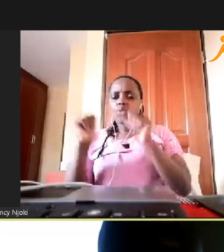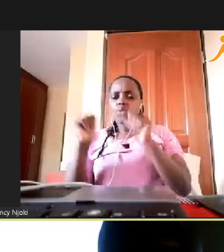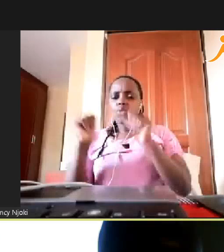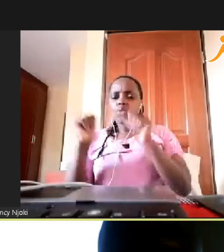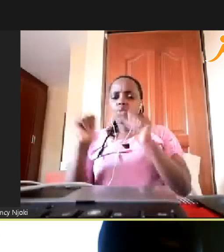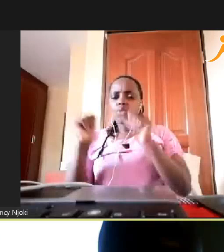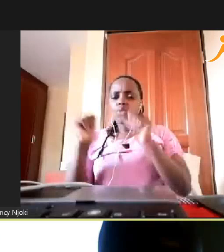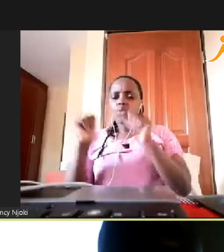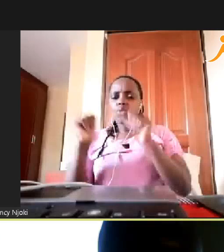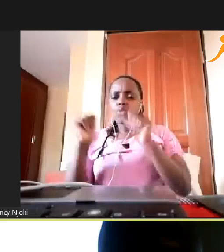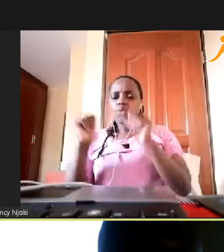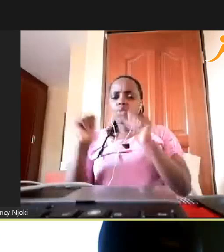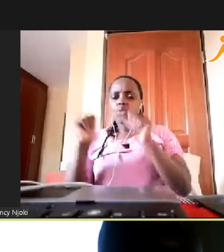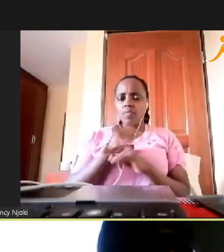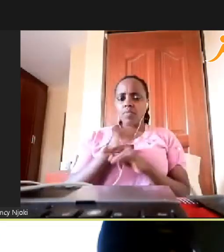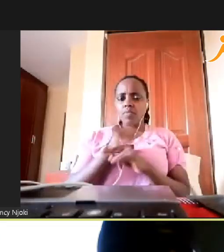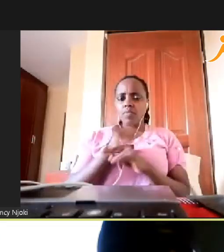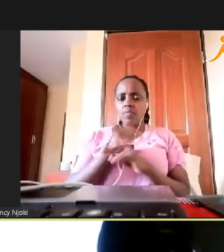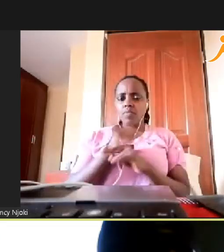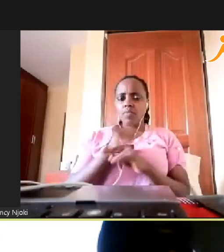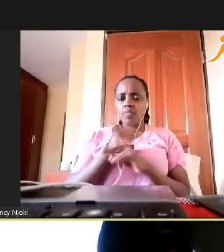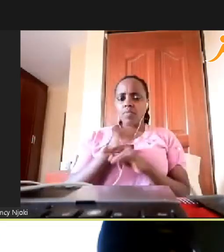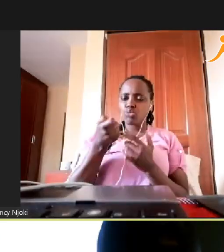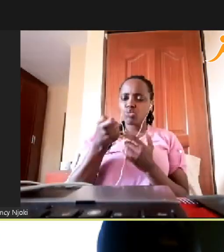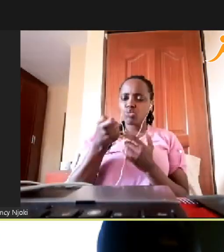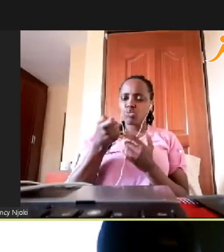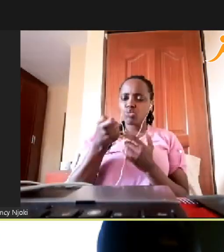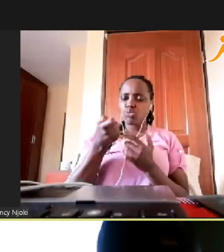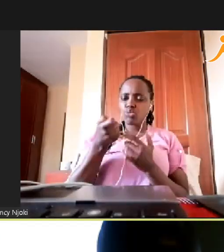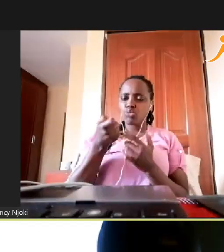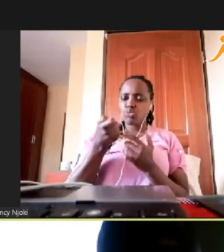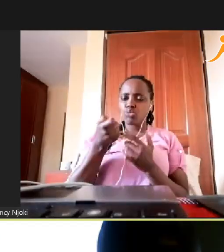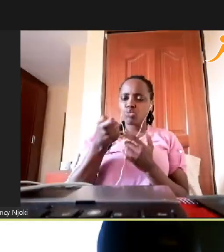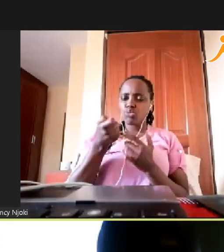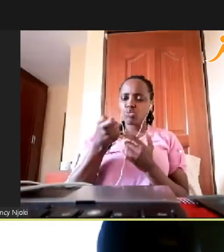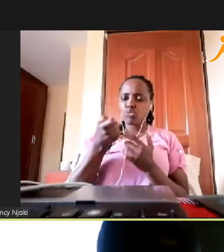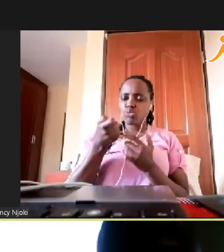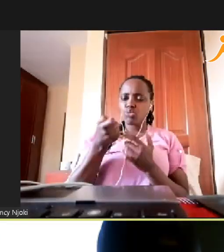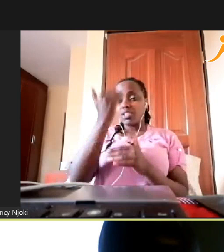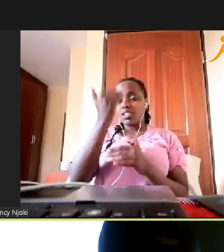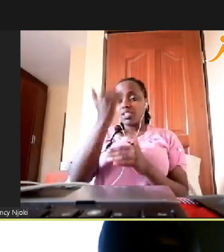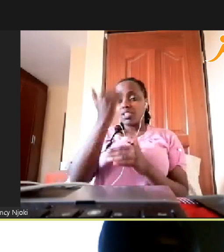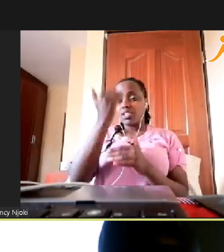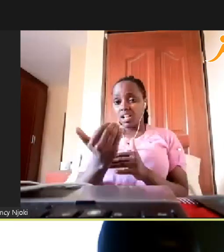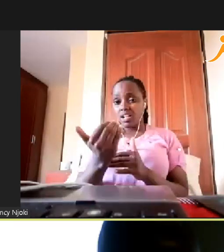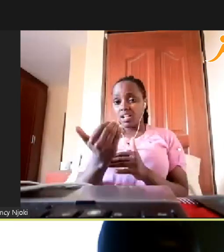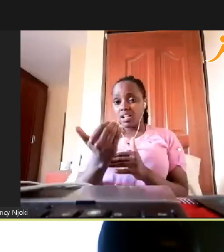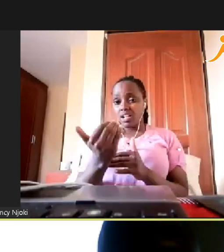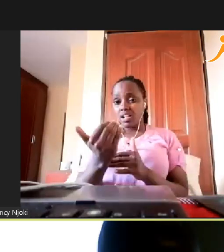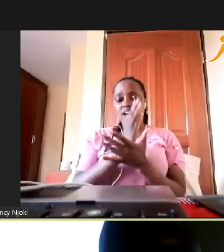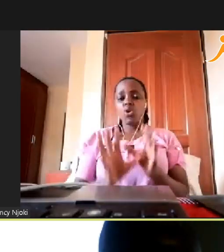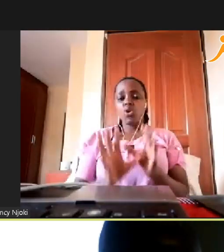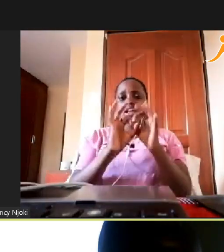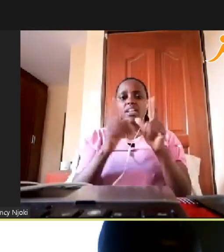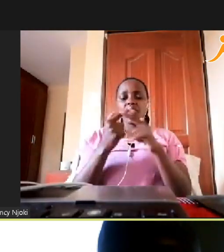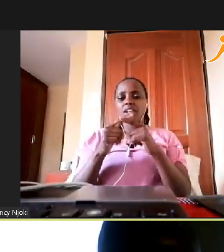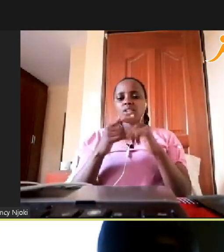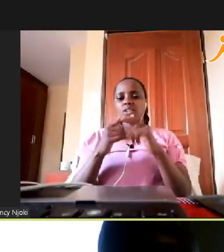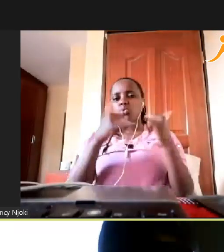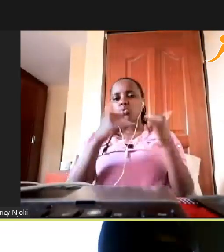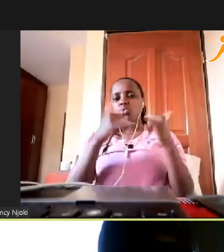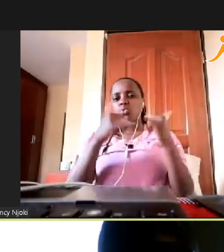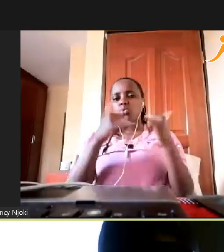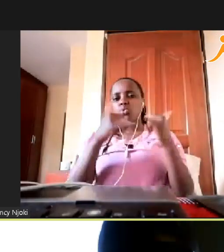report, since we realized that we have little time left. And we reached out to the Child Rights Connect, who reached out to the